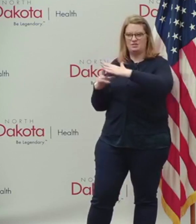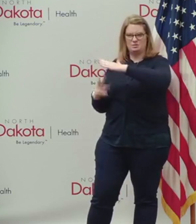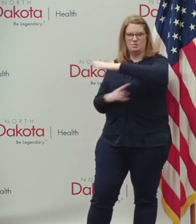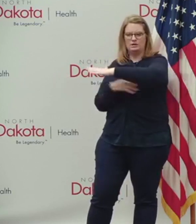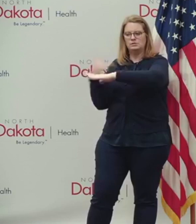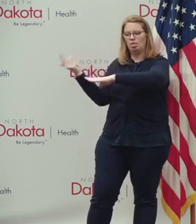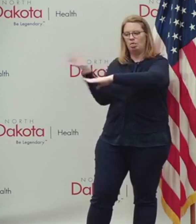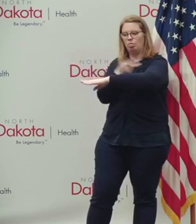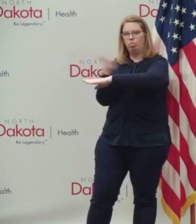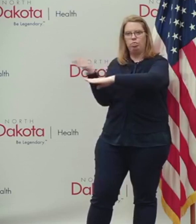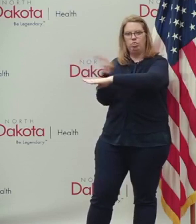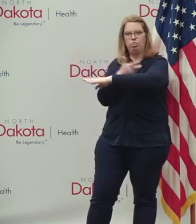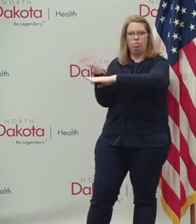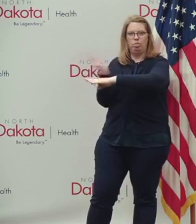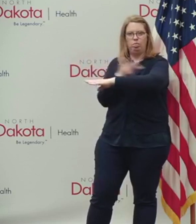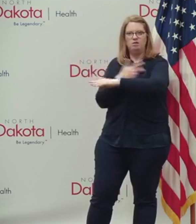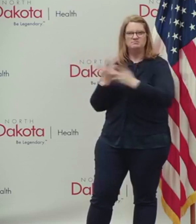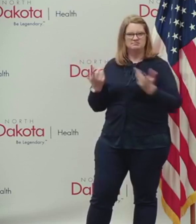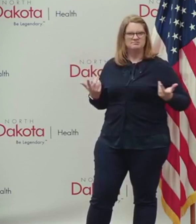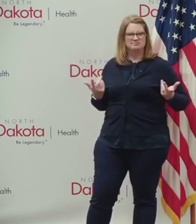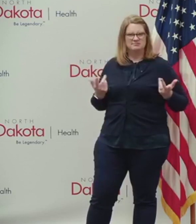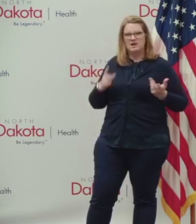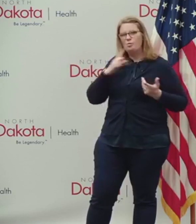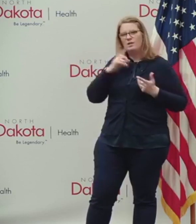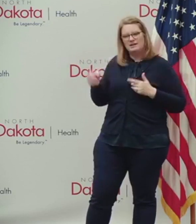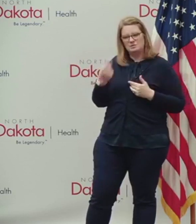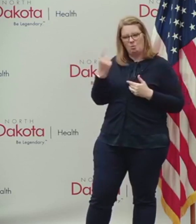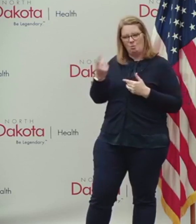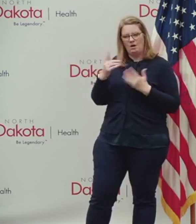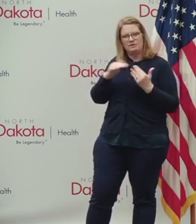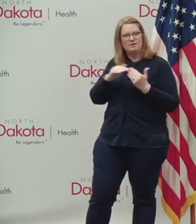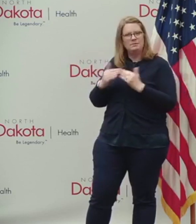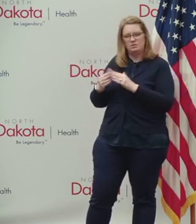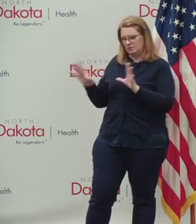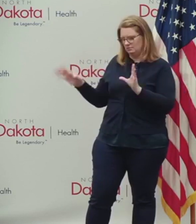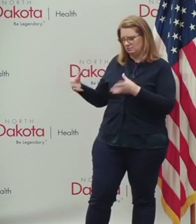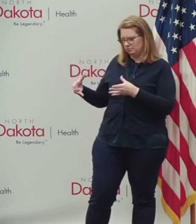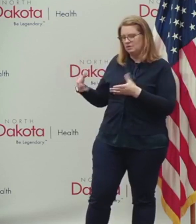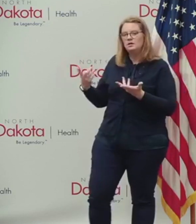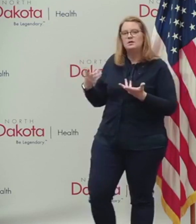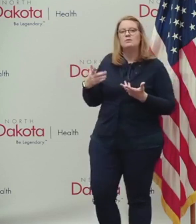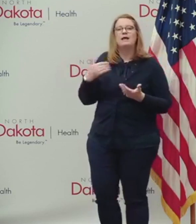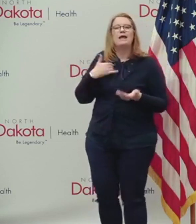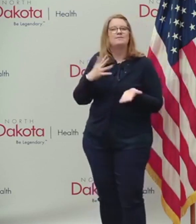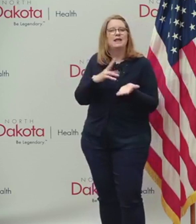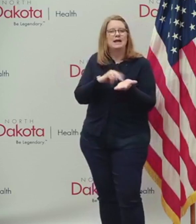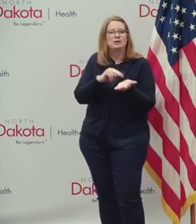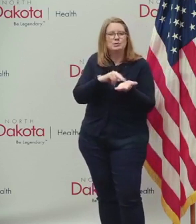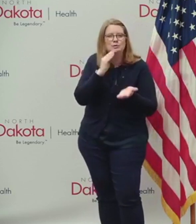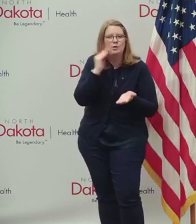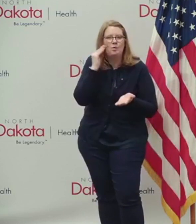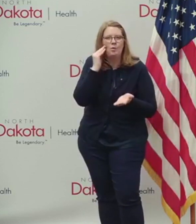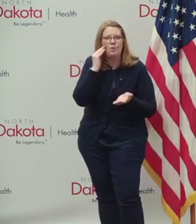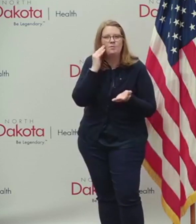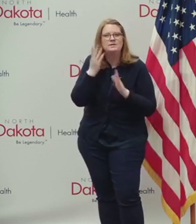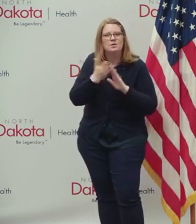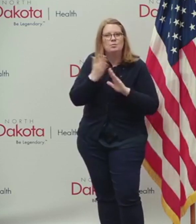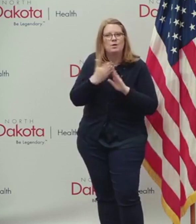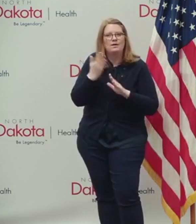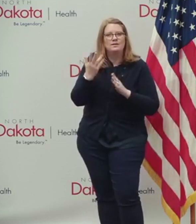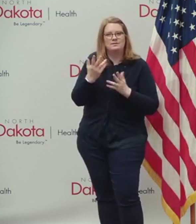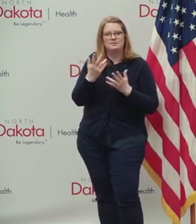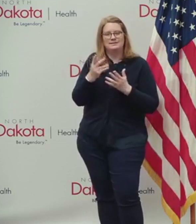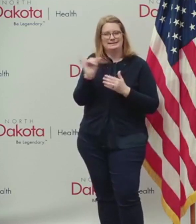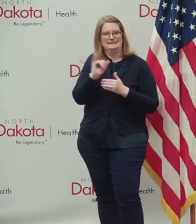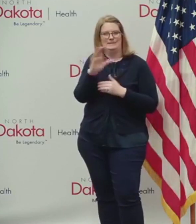day. They really are one community. We've got long-term care facilities that are operated by the same operator on both